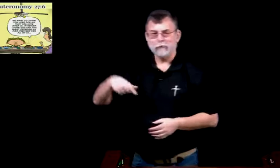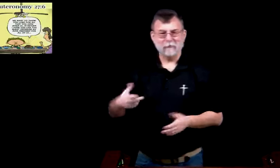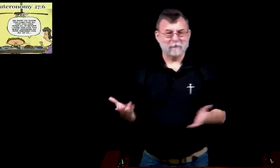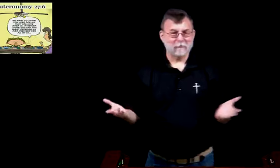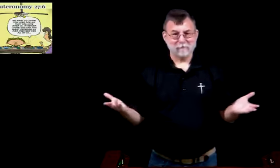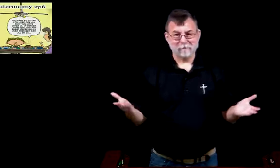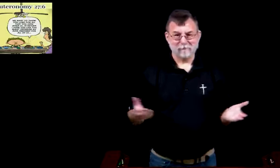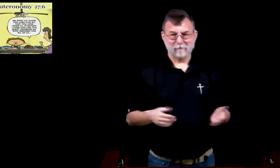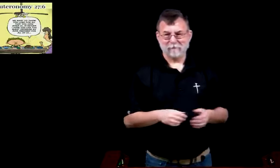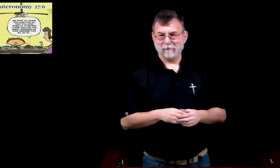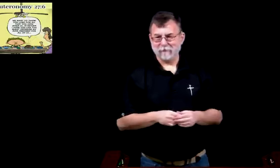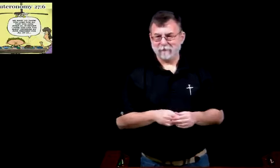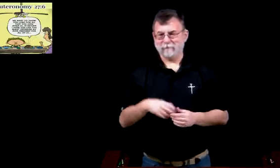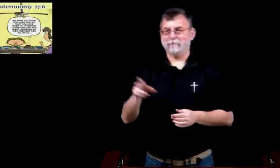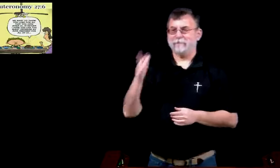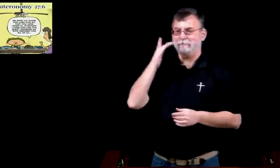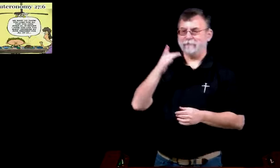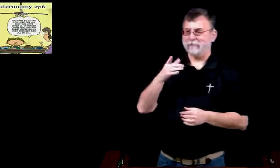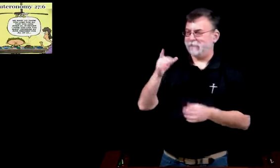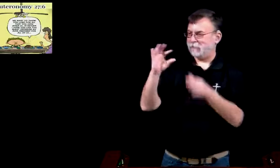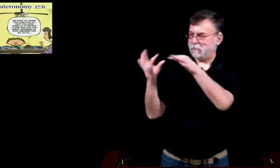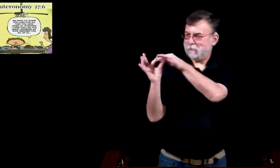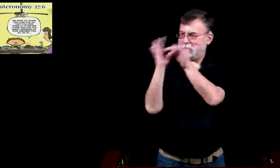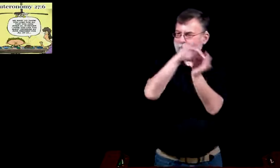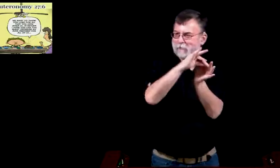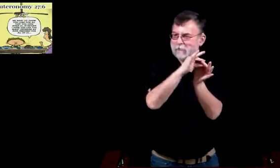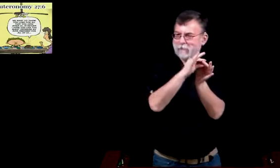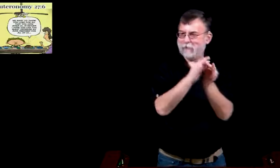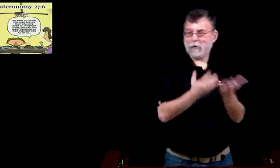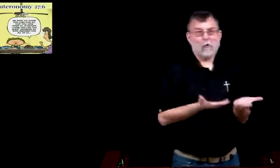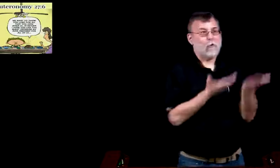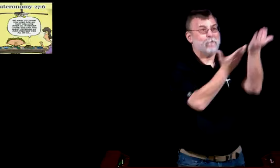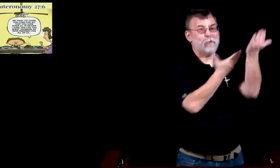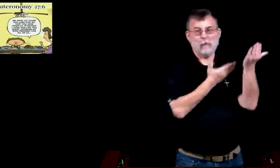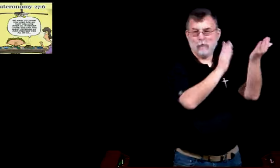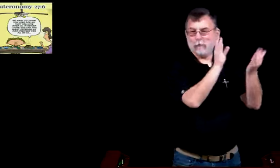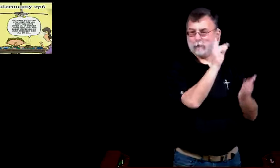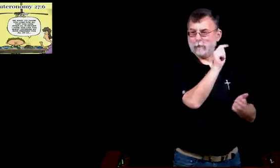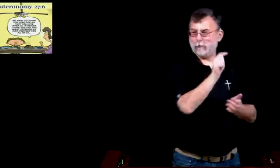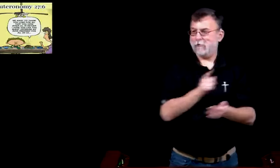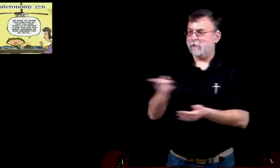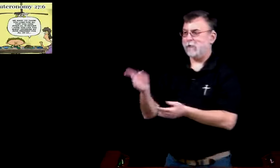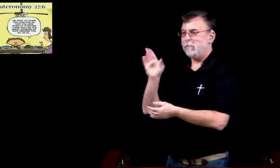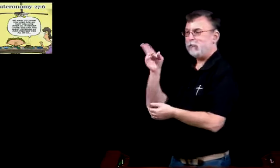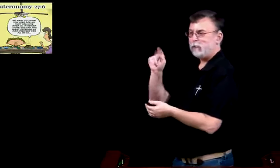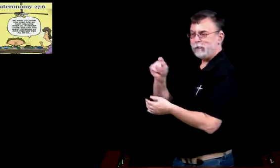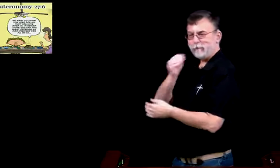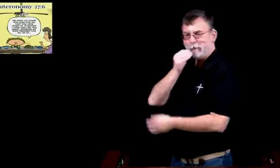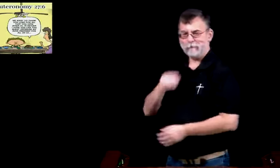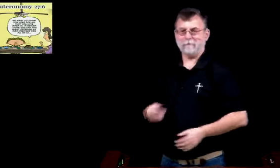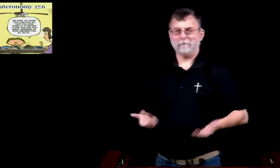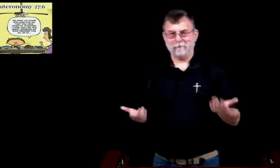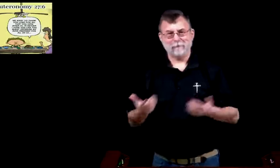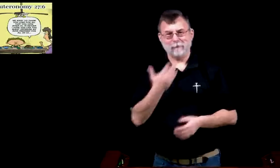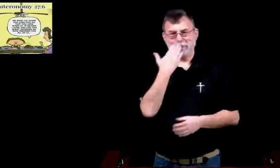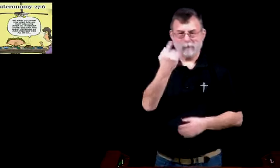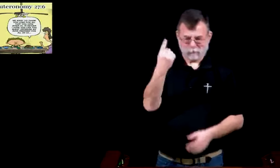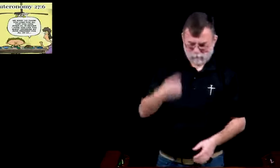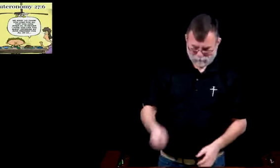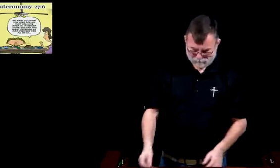And it looks like it's supposed to be a turkey or a chicken or something. But anyway, that one